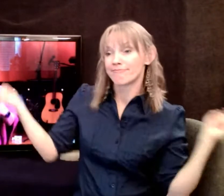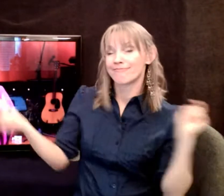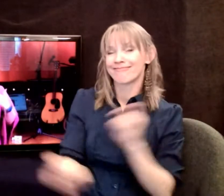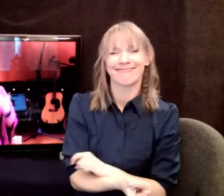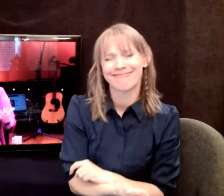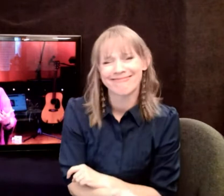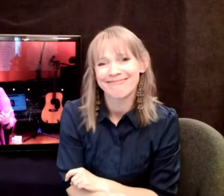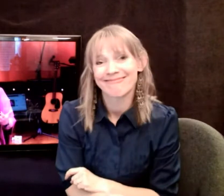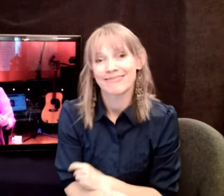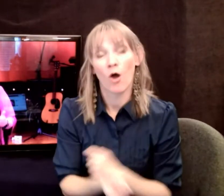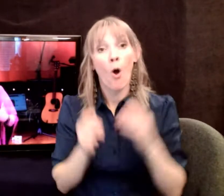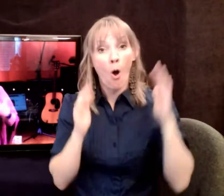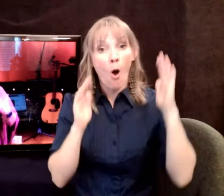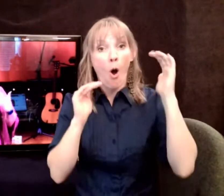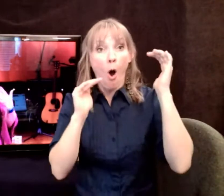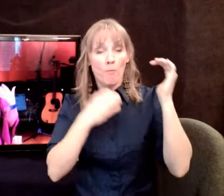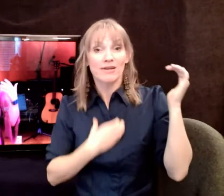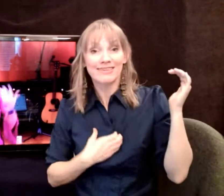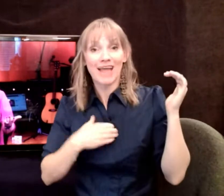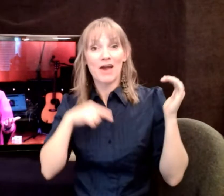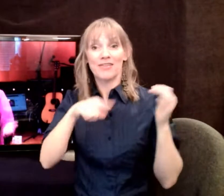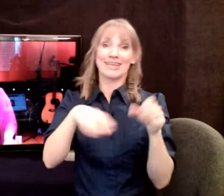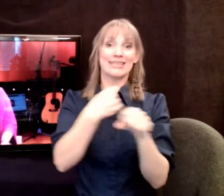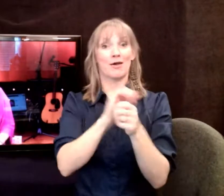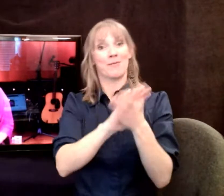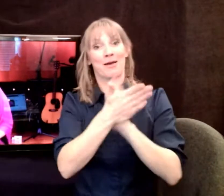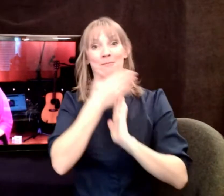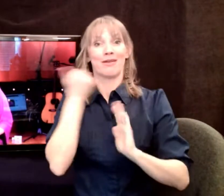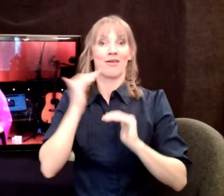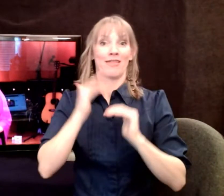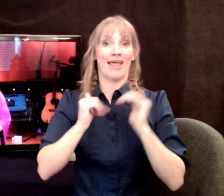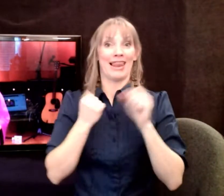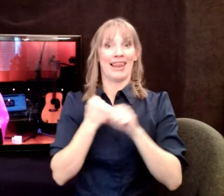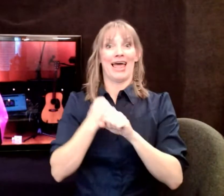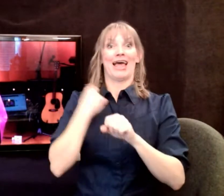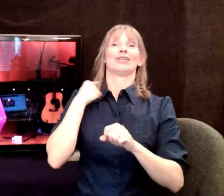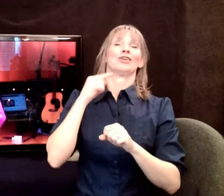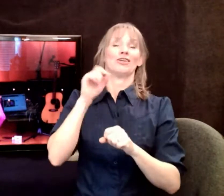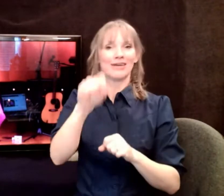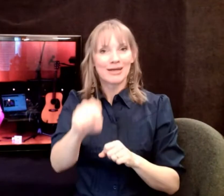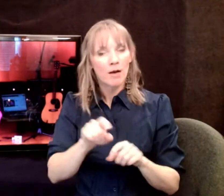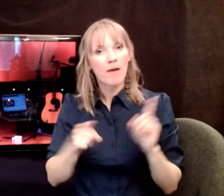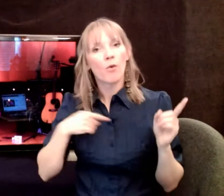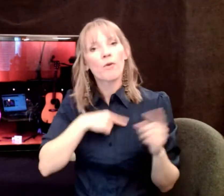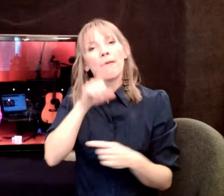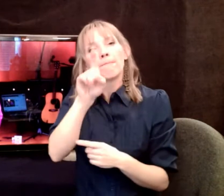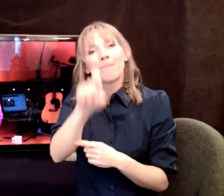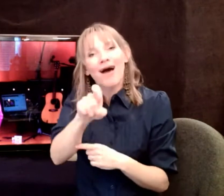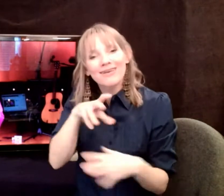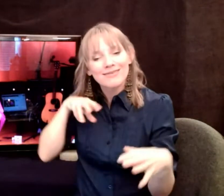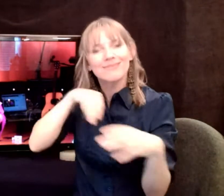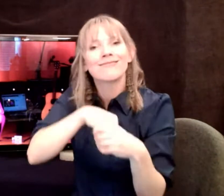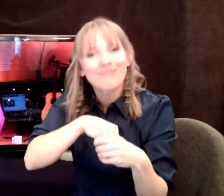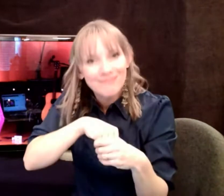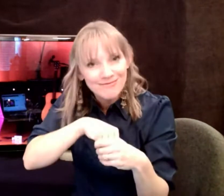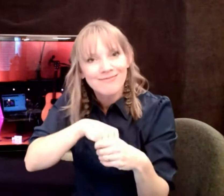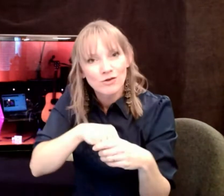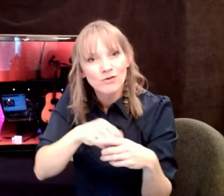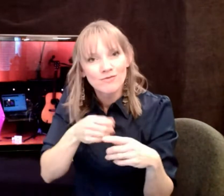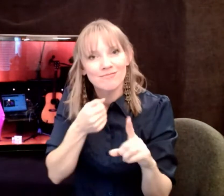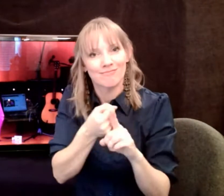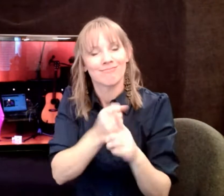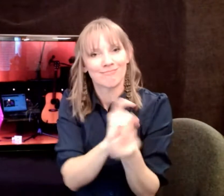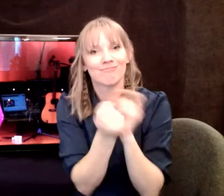and desire for them to, and for this year to be a much better year than last year was. But we have to do our part to make that so. And so I was asking